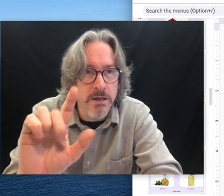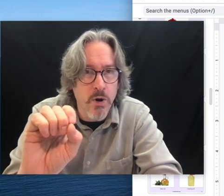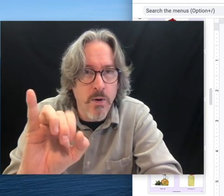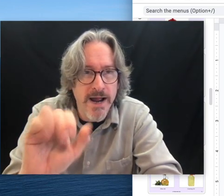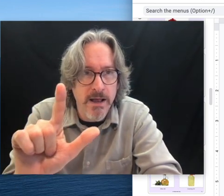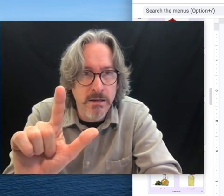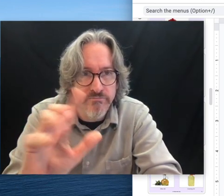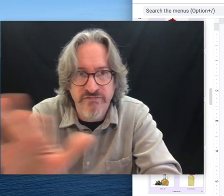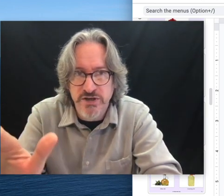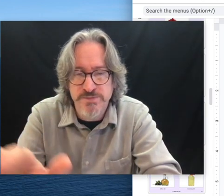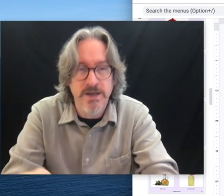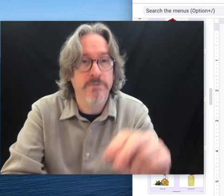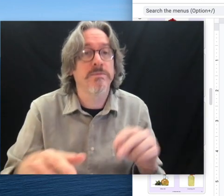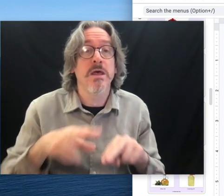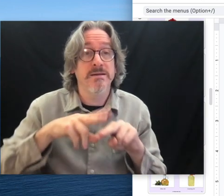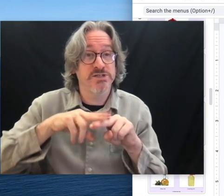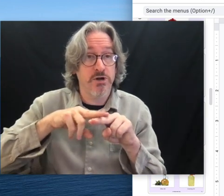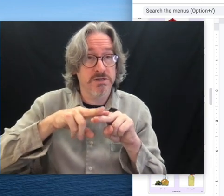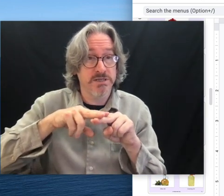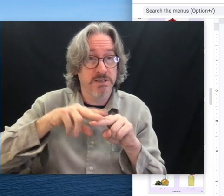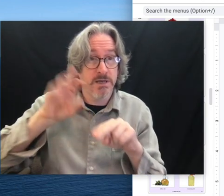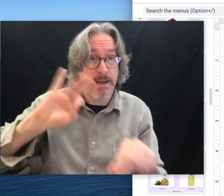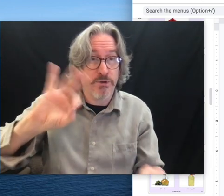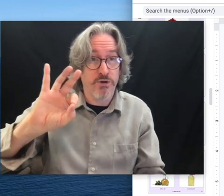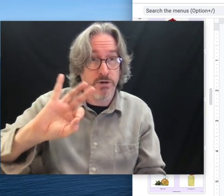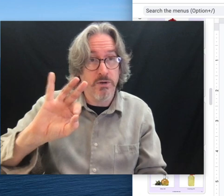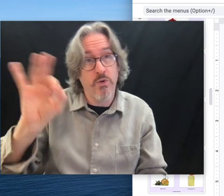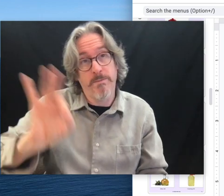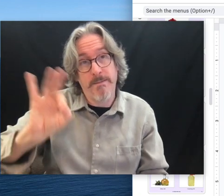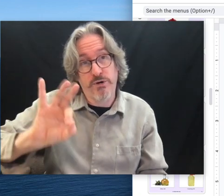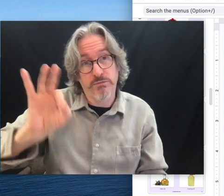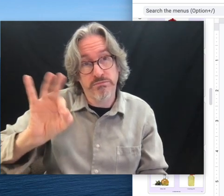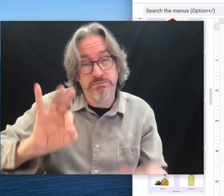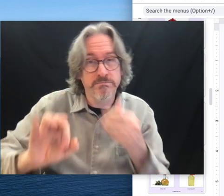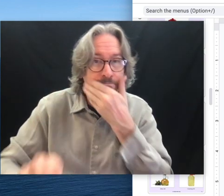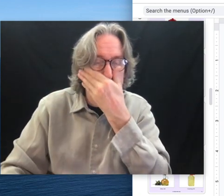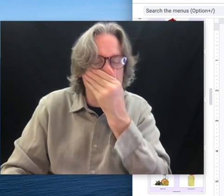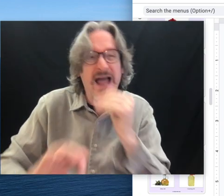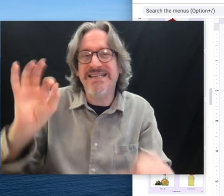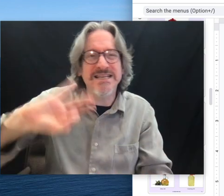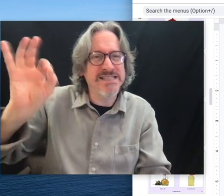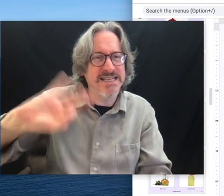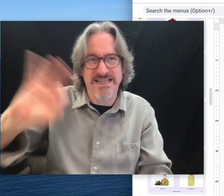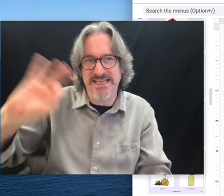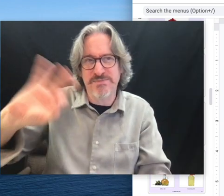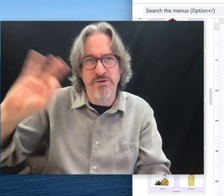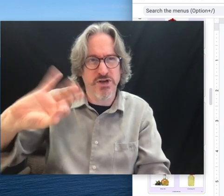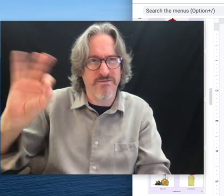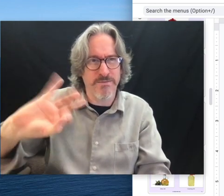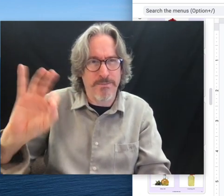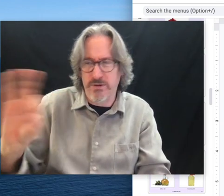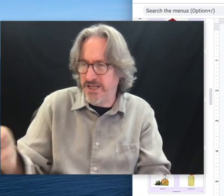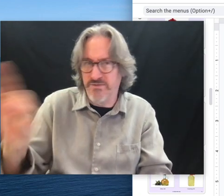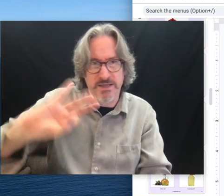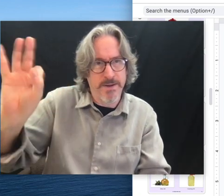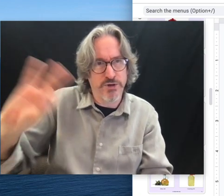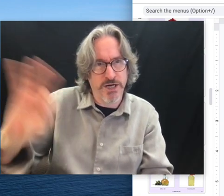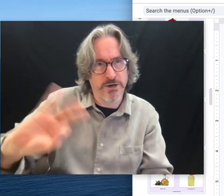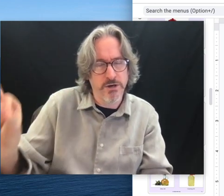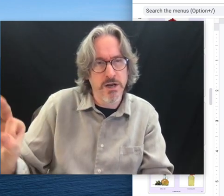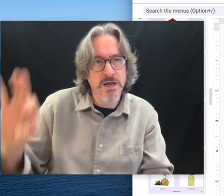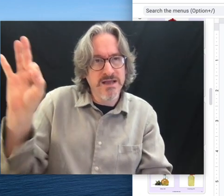Oil, O-I-L, fingerspell. Salt, pepper, or pepper. I tend to see this most often, pepper, like you've